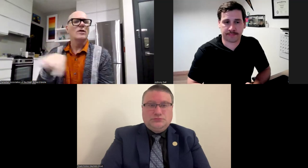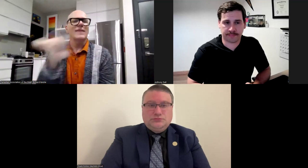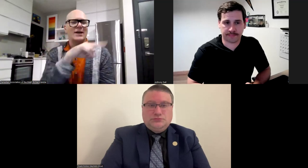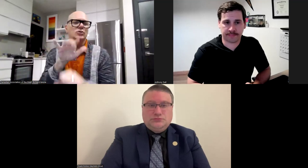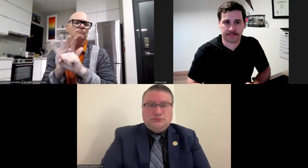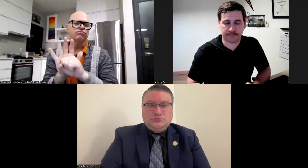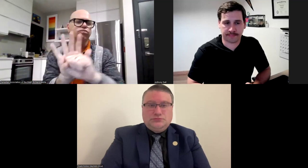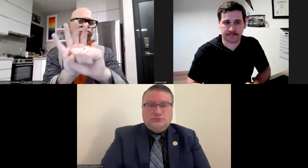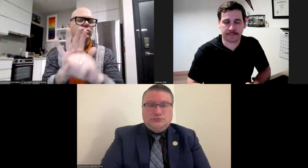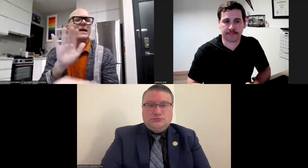The